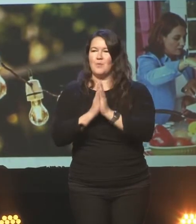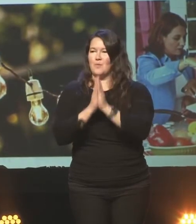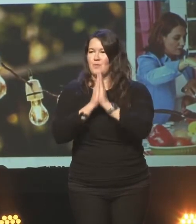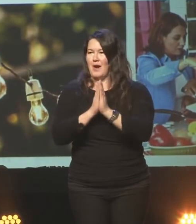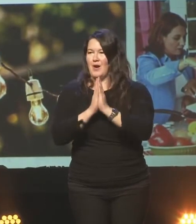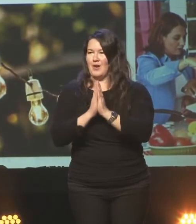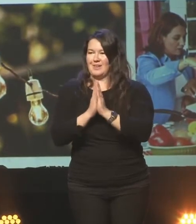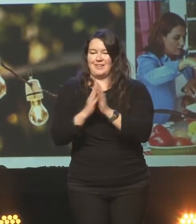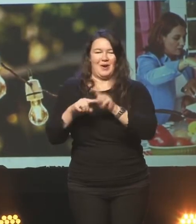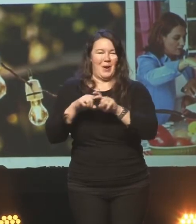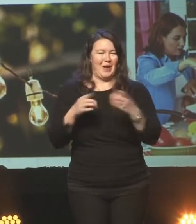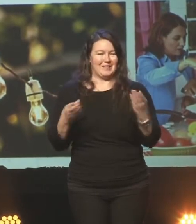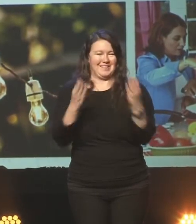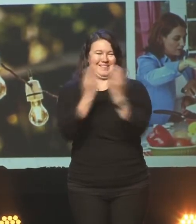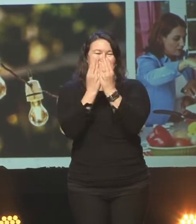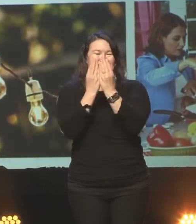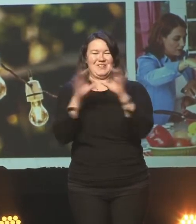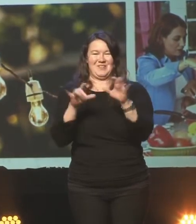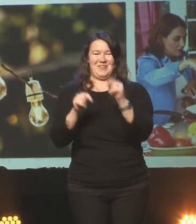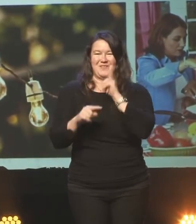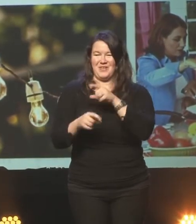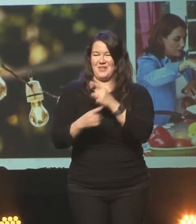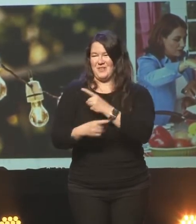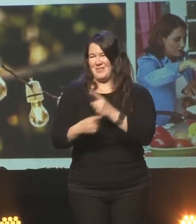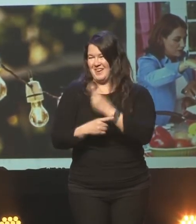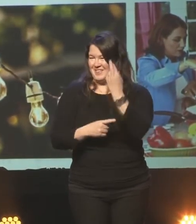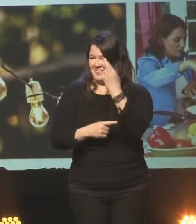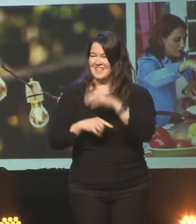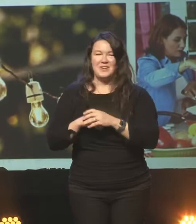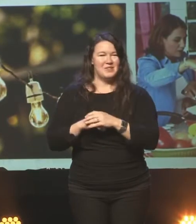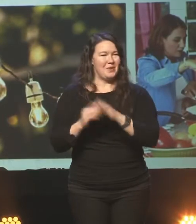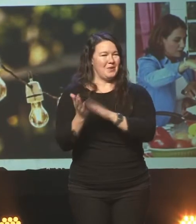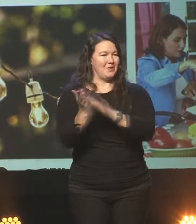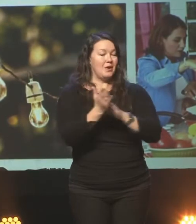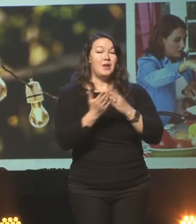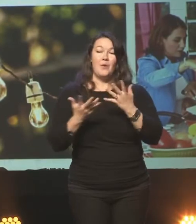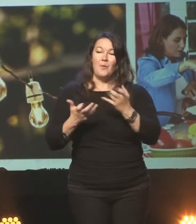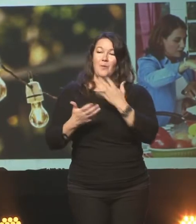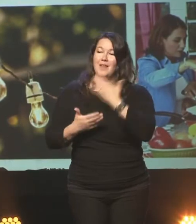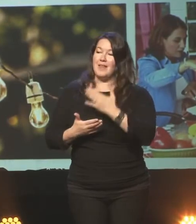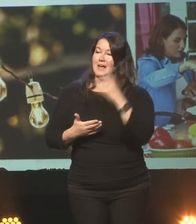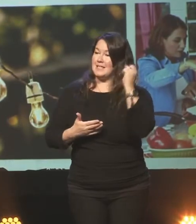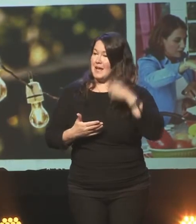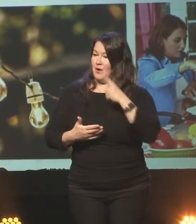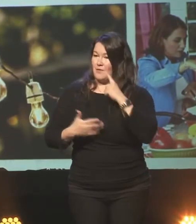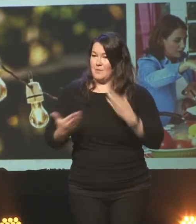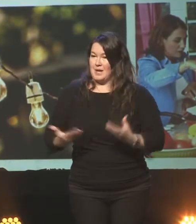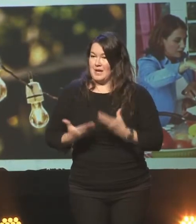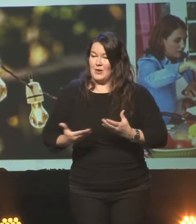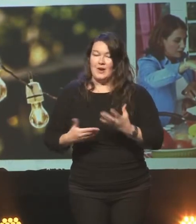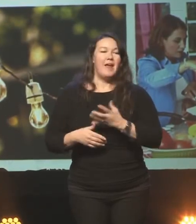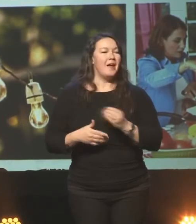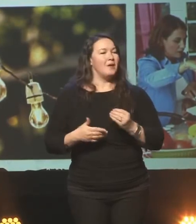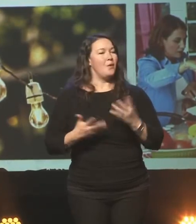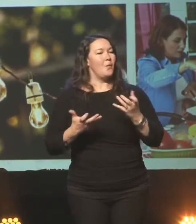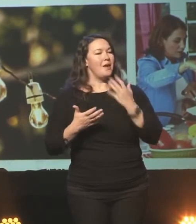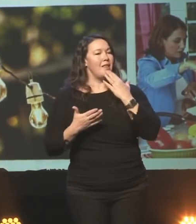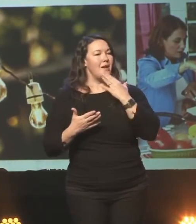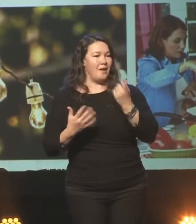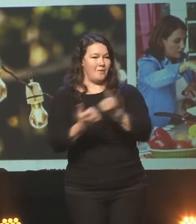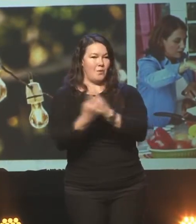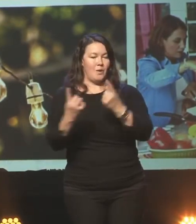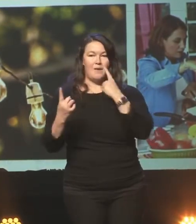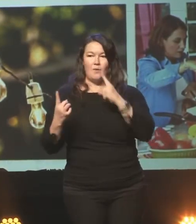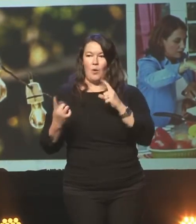right reasons. Good for you. So good to have everybody. Hey, I want to thank Sarah for being here and helping us out today. And I want to thank everybody